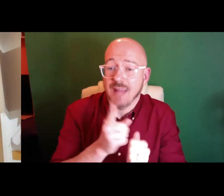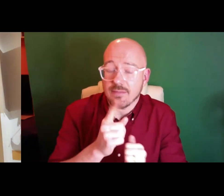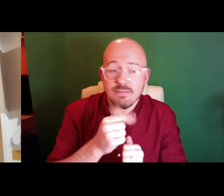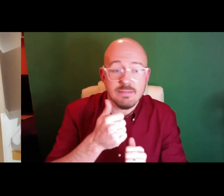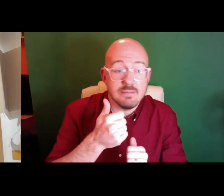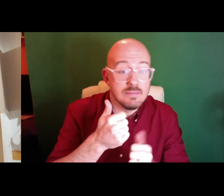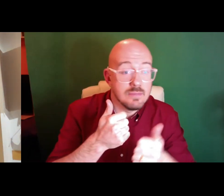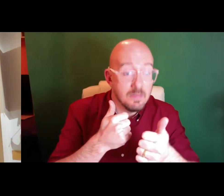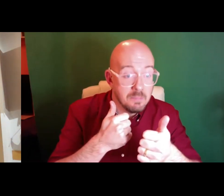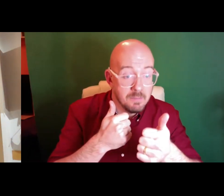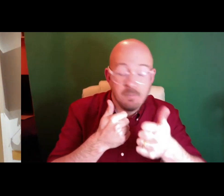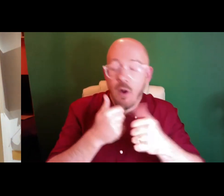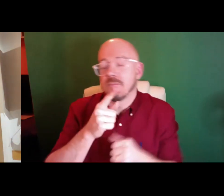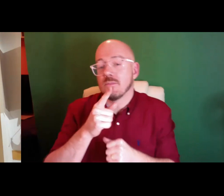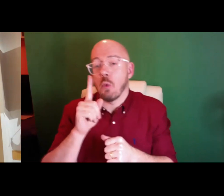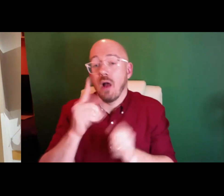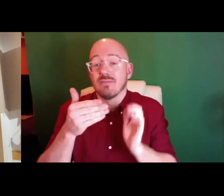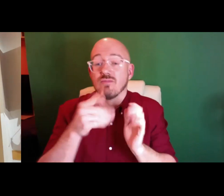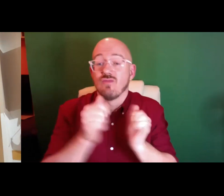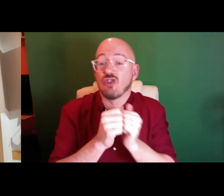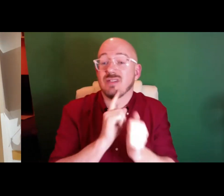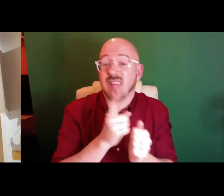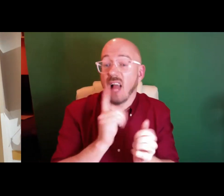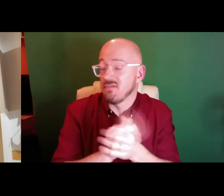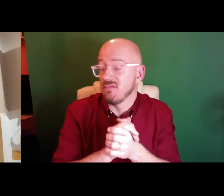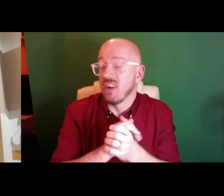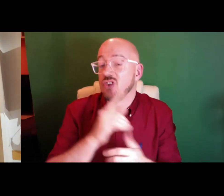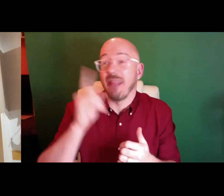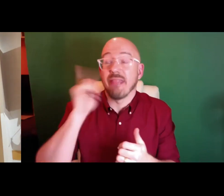And if I could just add to what Rachel just said,